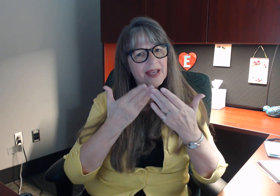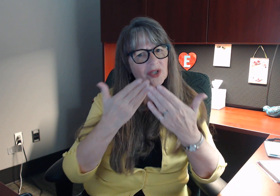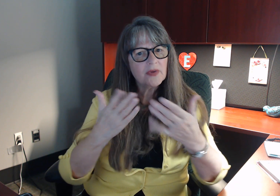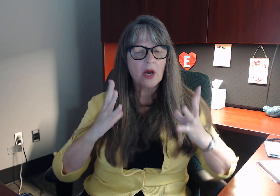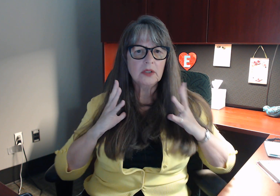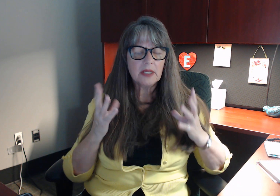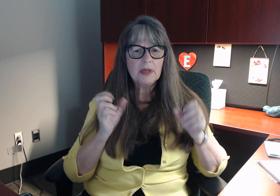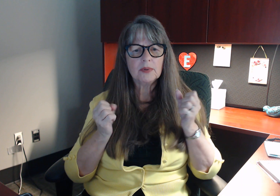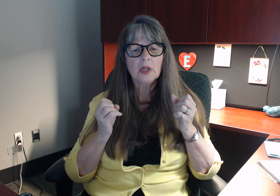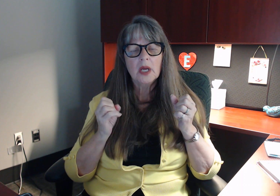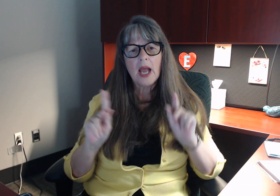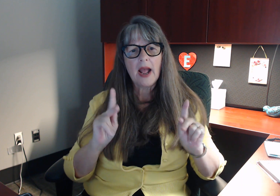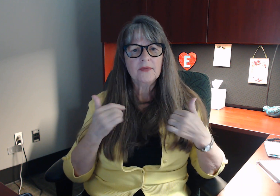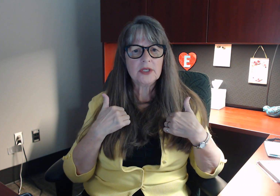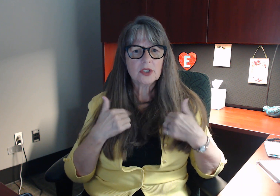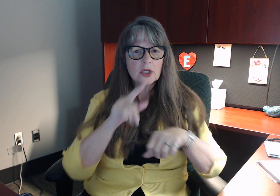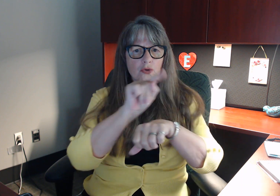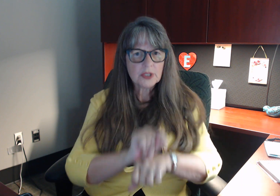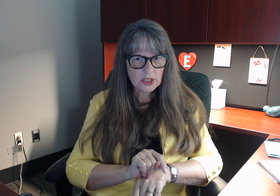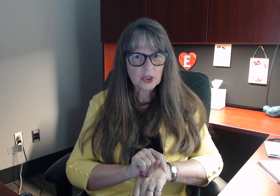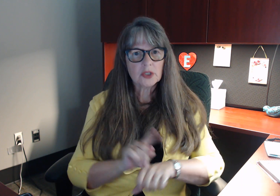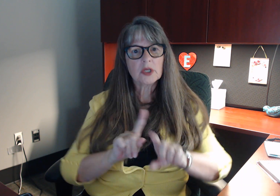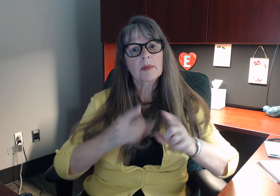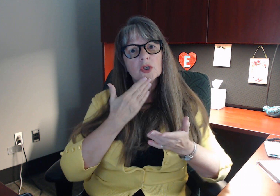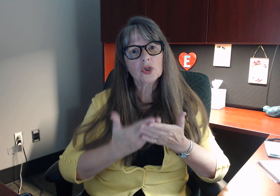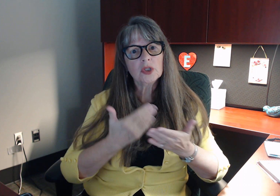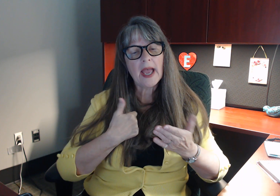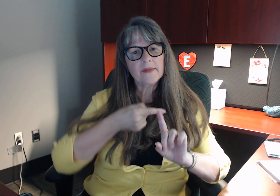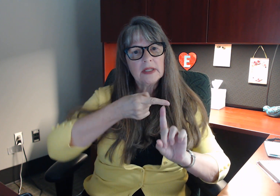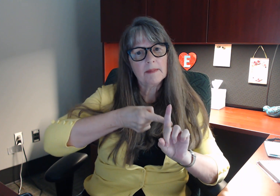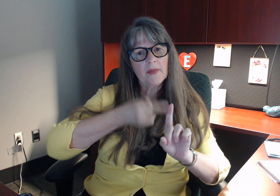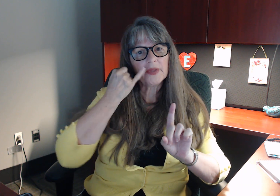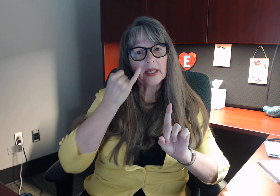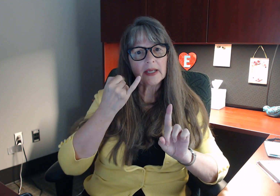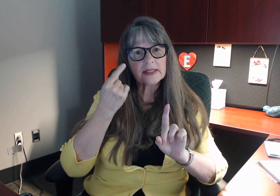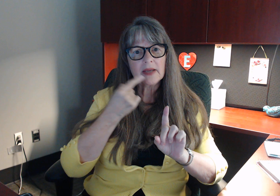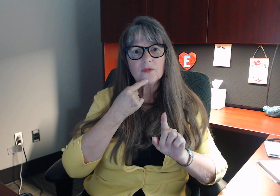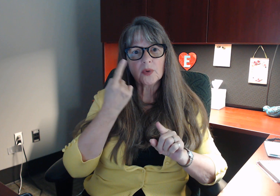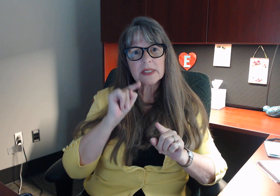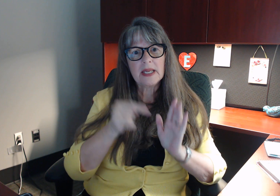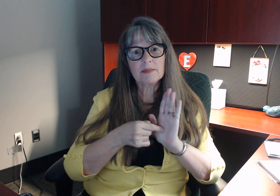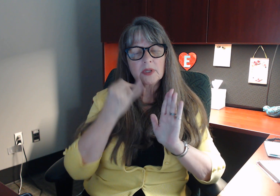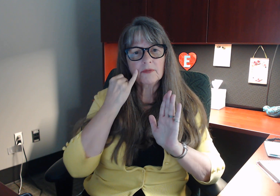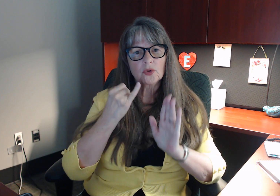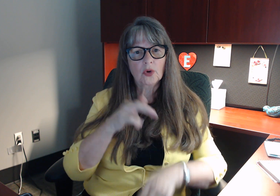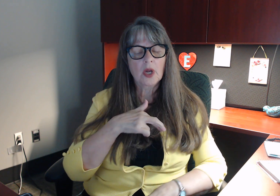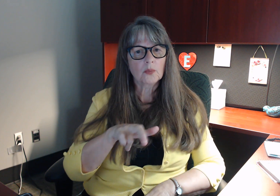Thanksgiving holiday. People have these traditions, but it's good to have it in the month. Like I said, for example, if your